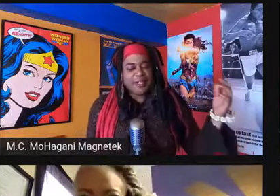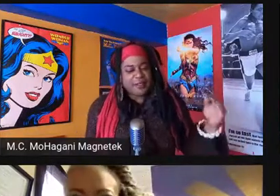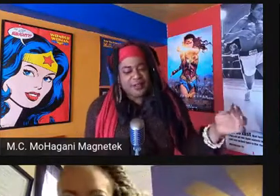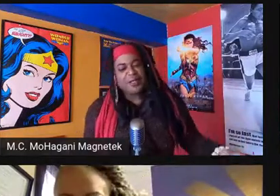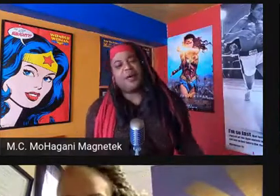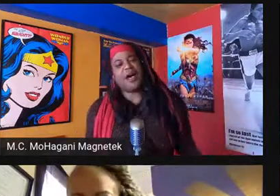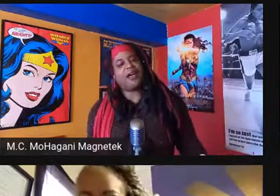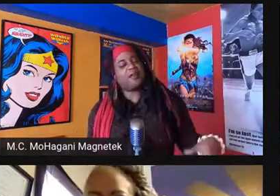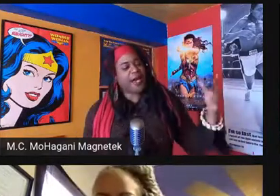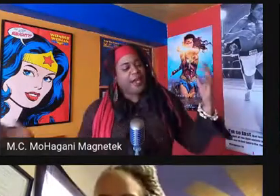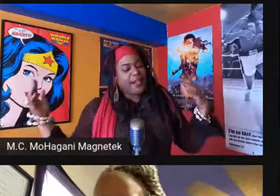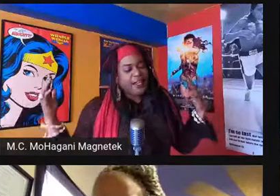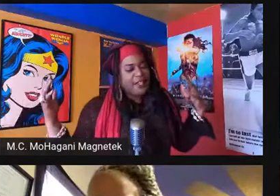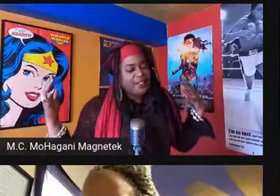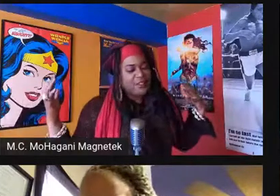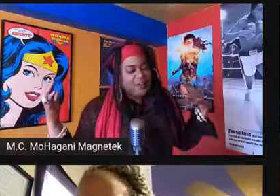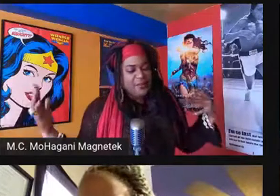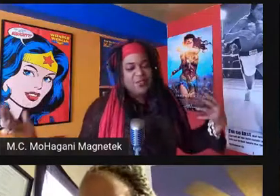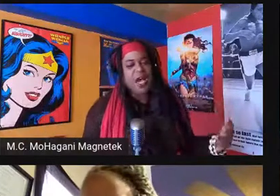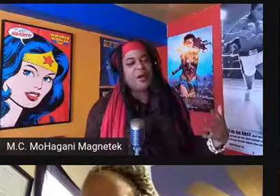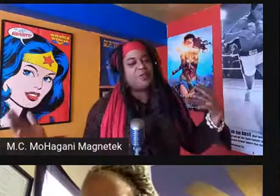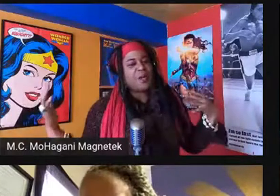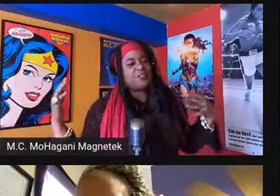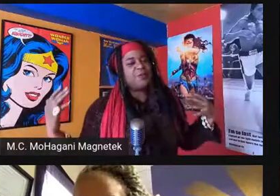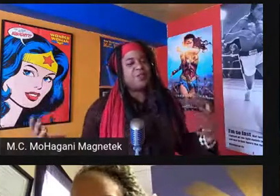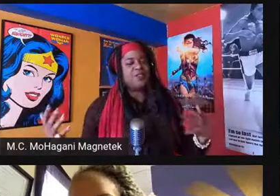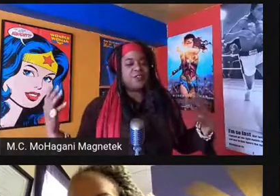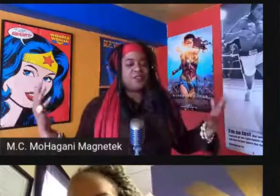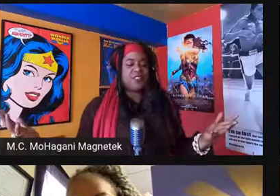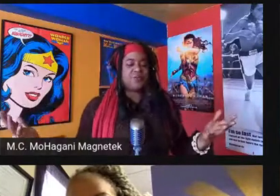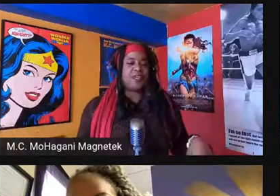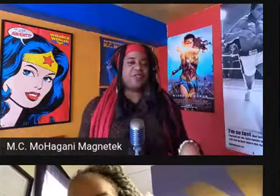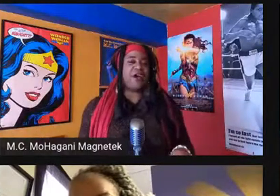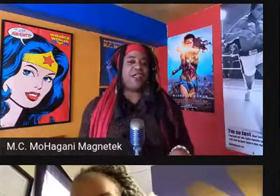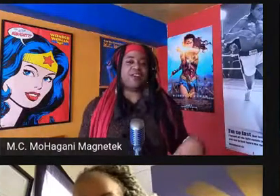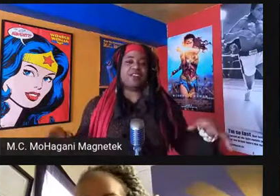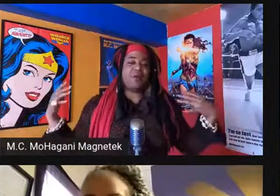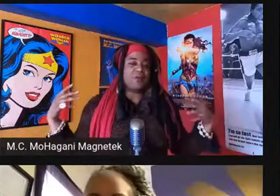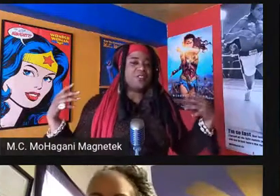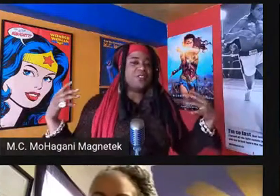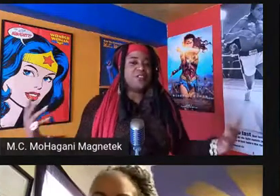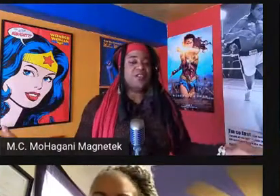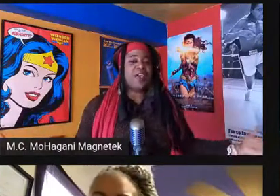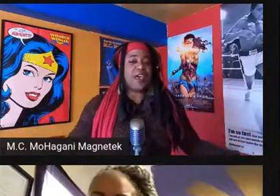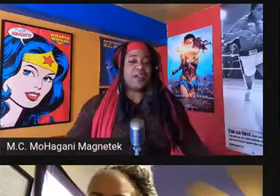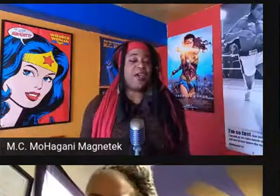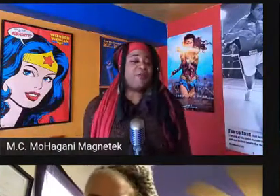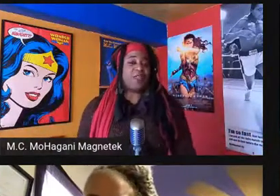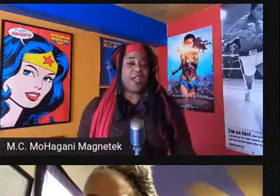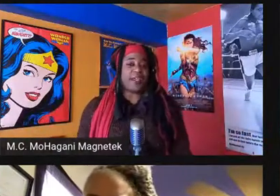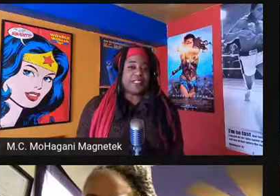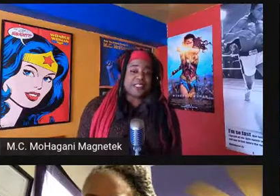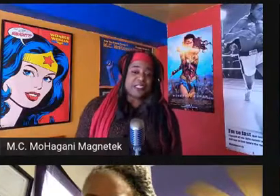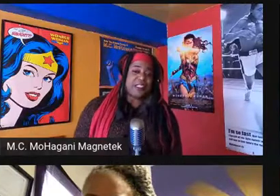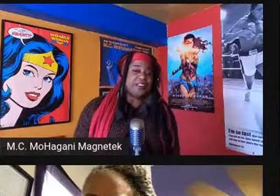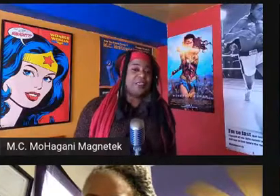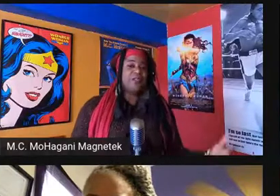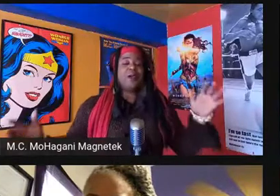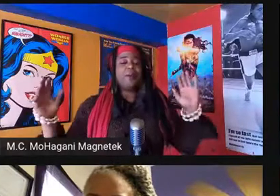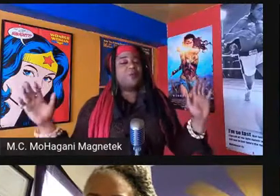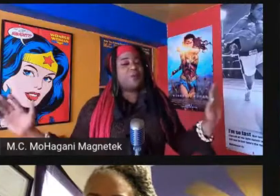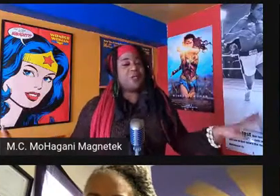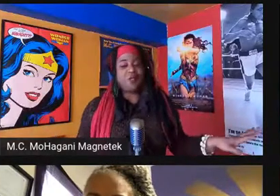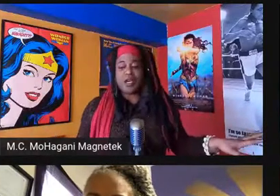But MC Mohagani Magnetek, I have a job responsibility to create space for others. And I'm just grateful that I did this.